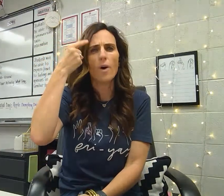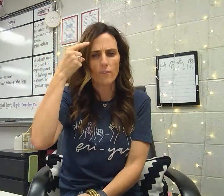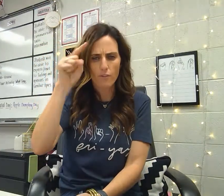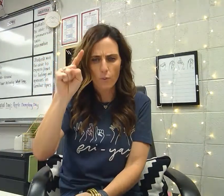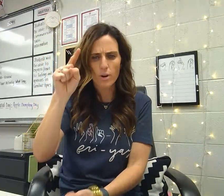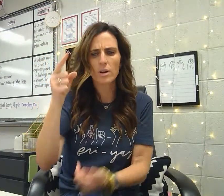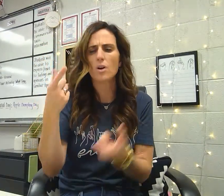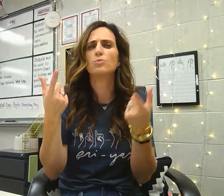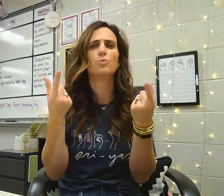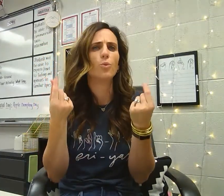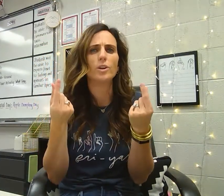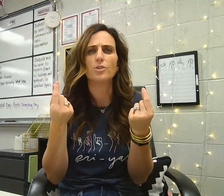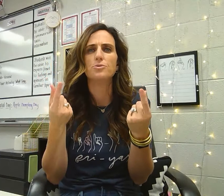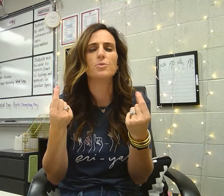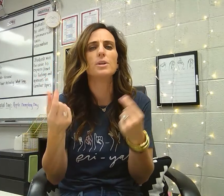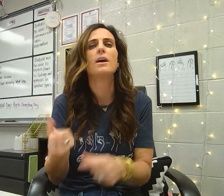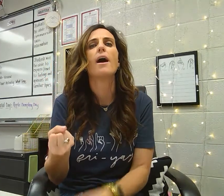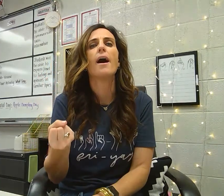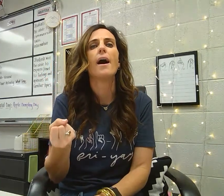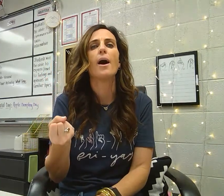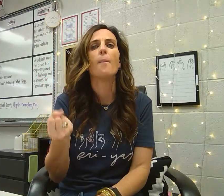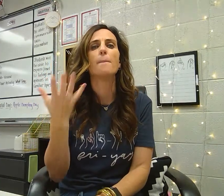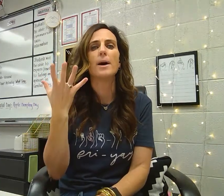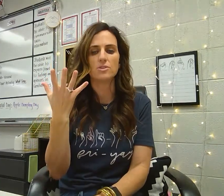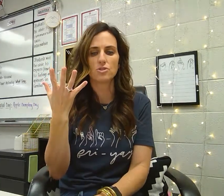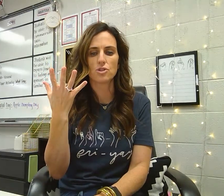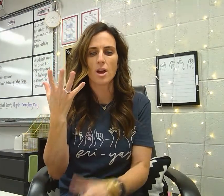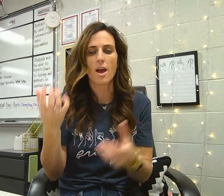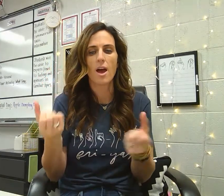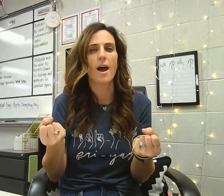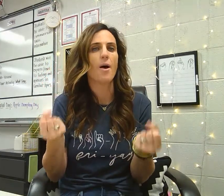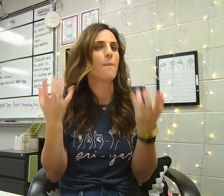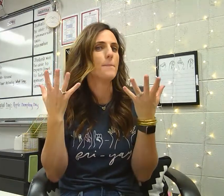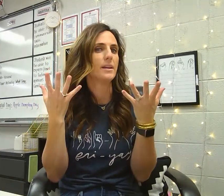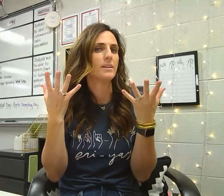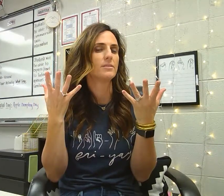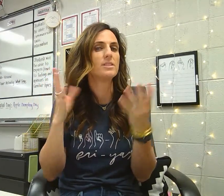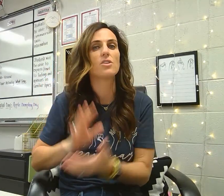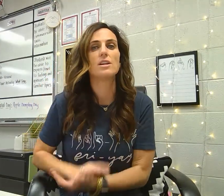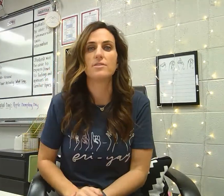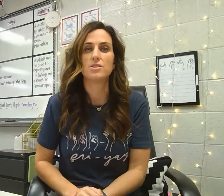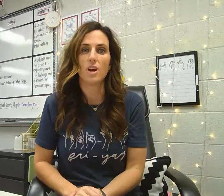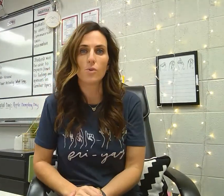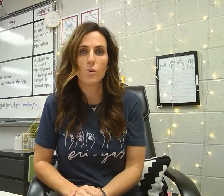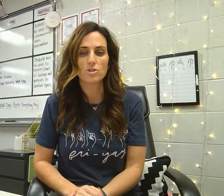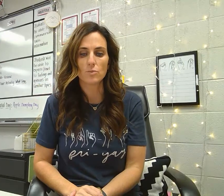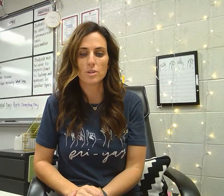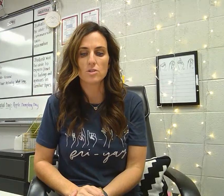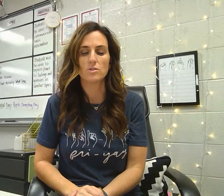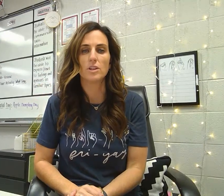what for, what are you doing, how much, how many. Let's go to yes, no question words. There's only